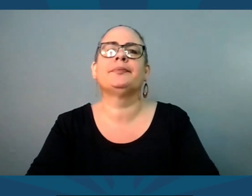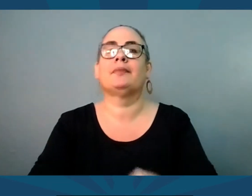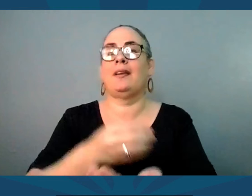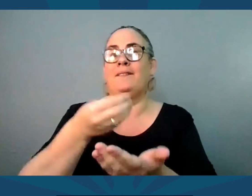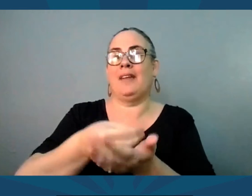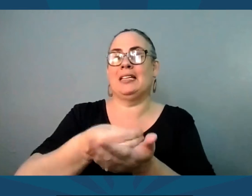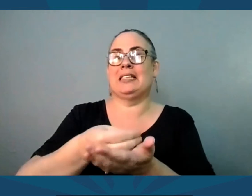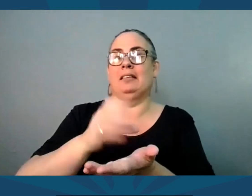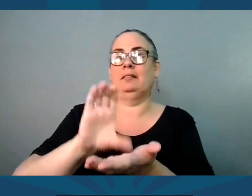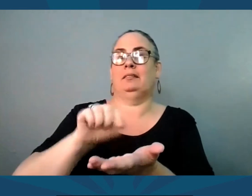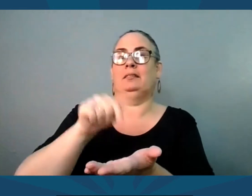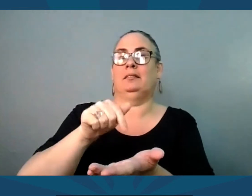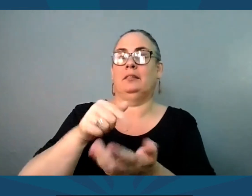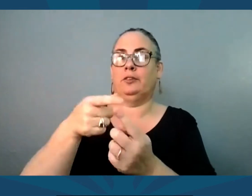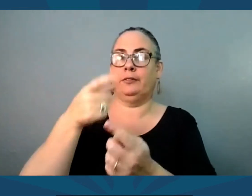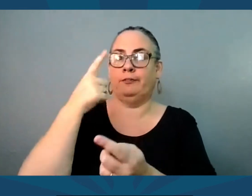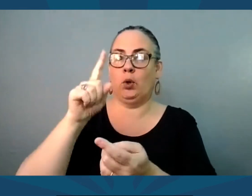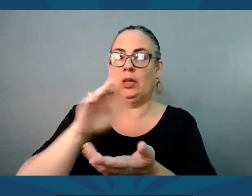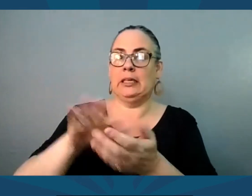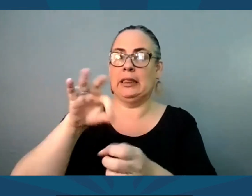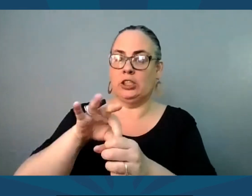against violators.